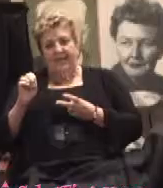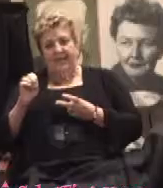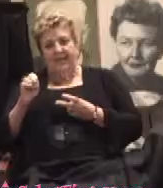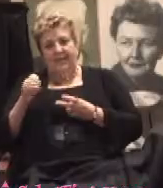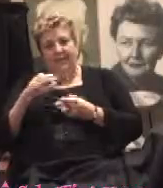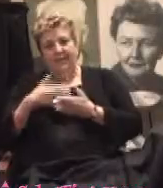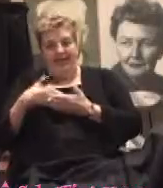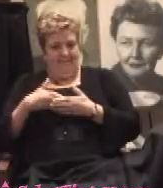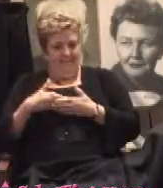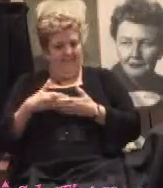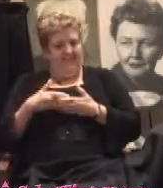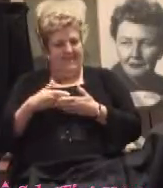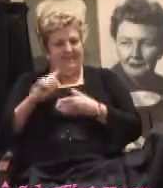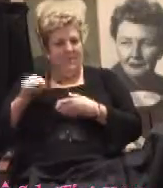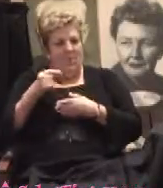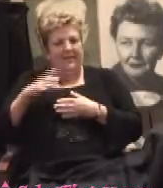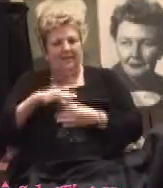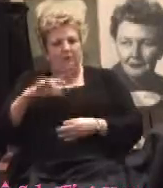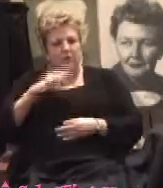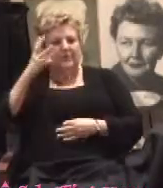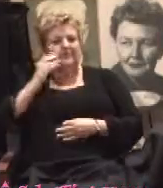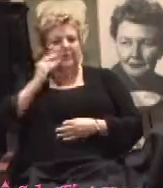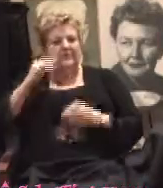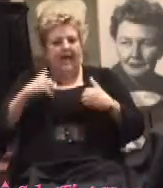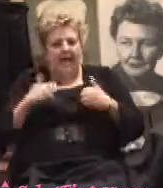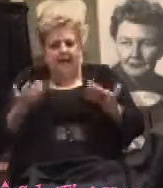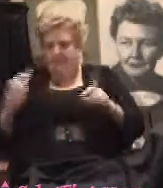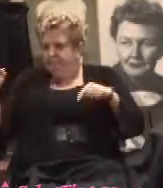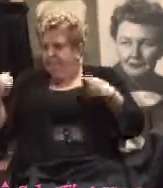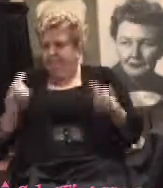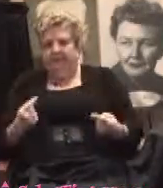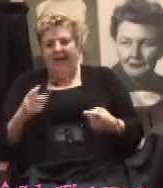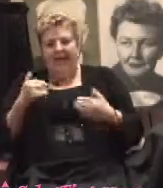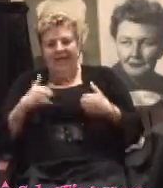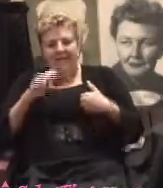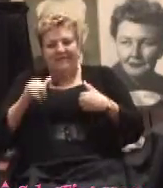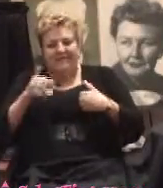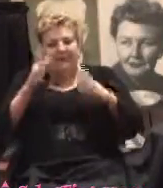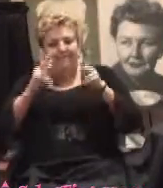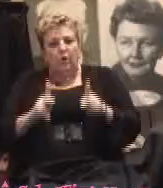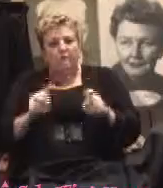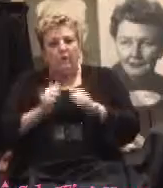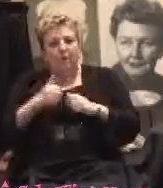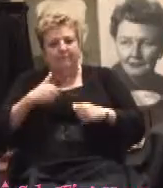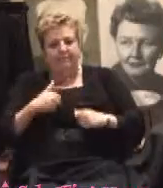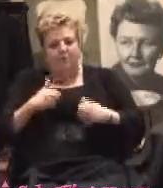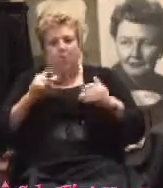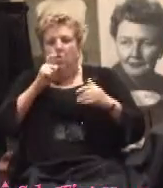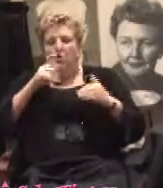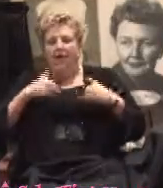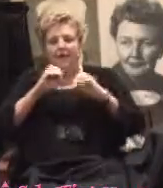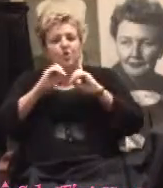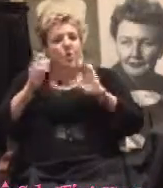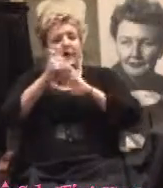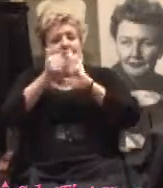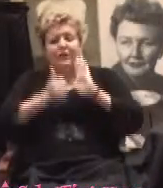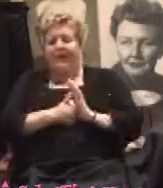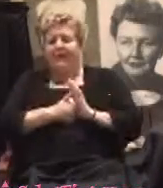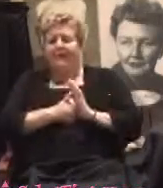many months of sobriety. Having that person with me who had no agenda and who accepted me and who just played with my face